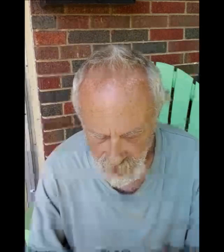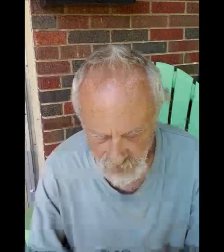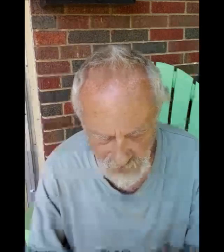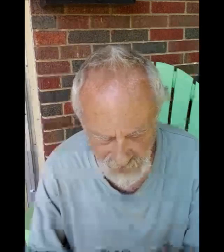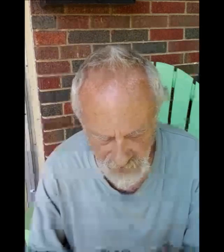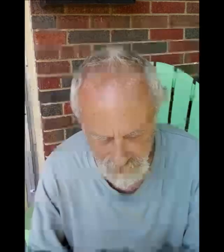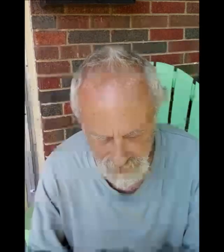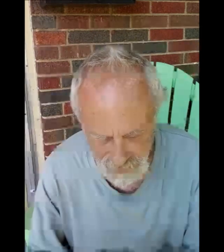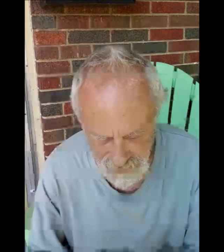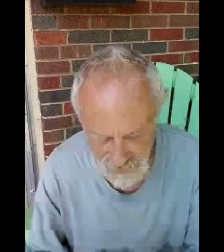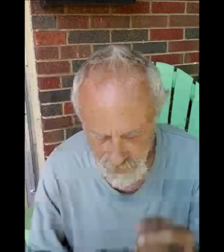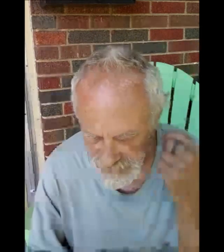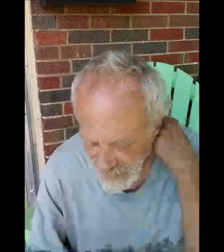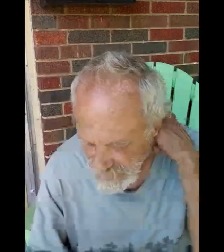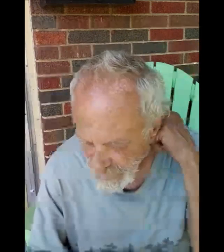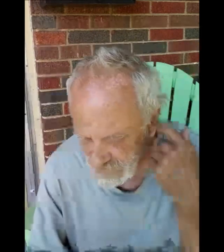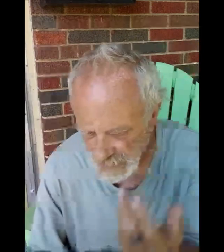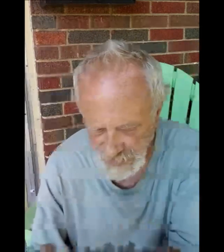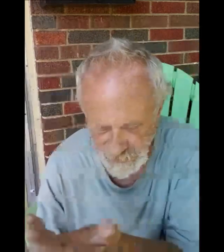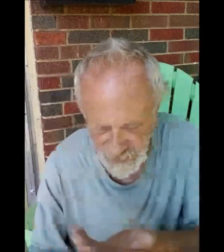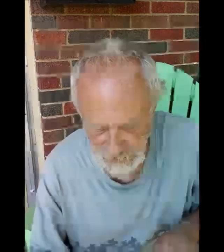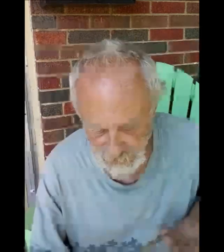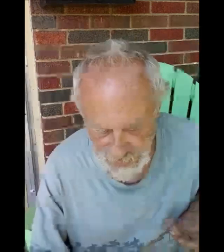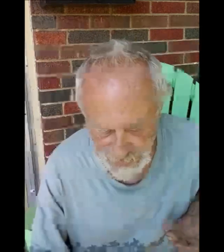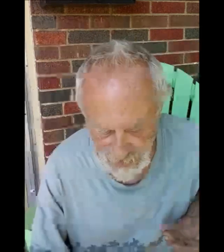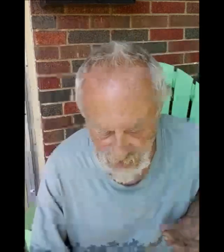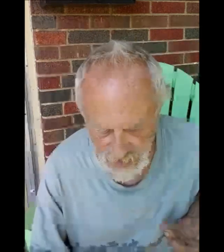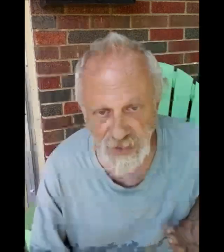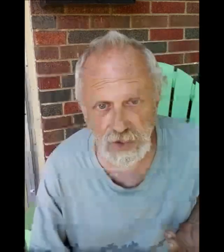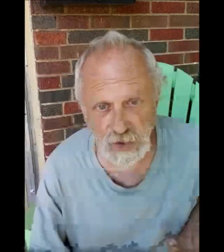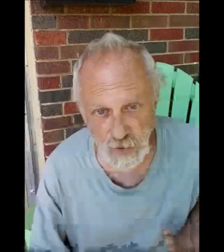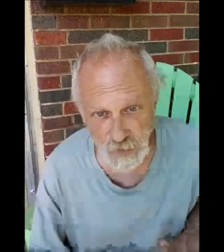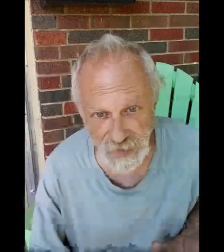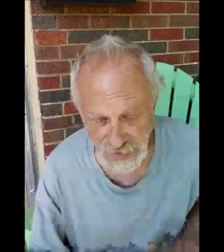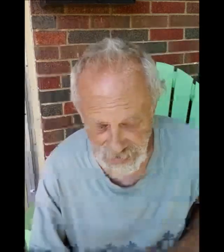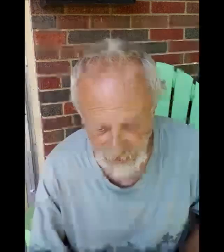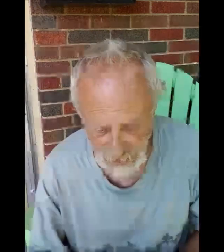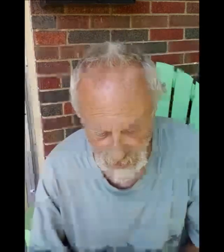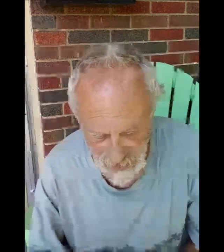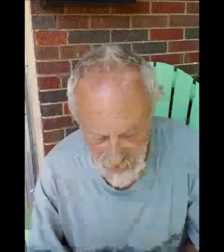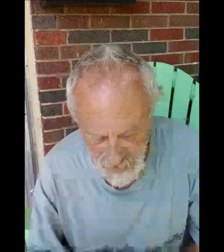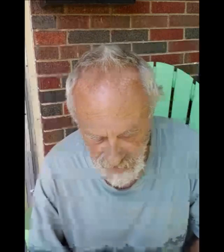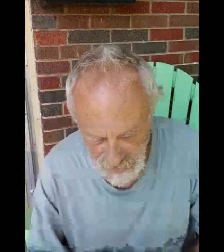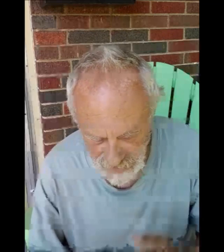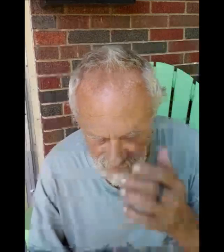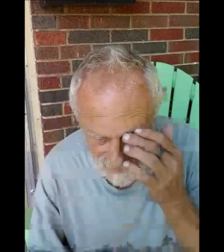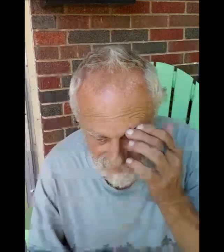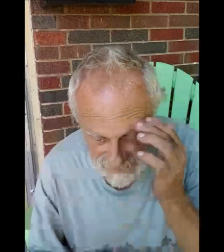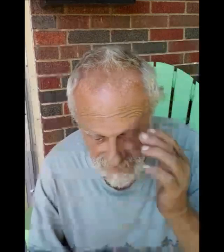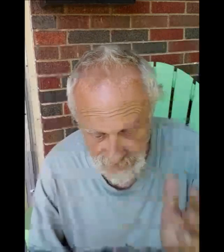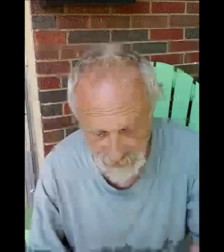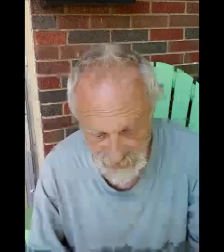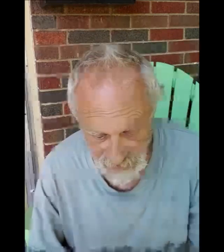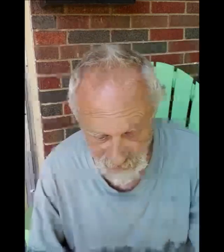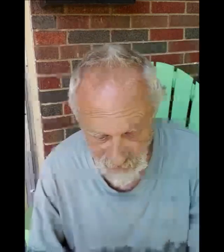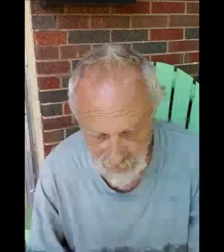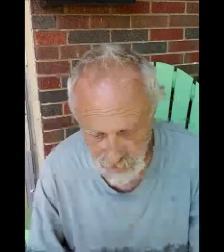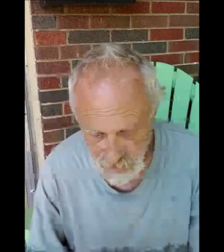your left arm and pretend to take something and bring it back into your right hand. That's the sign for stealing, and it shows